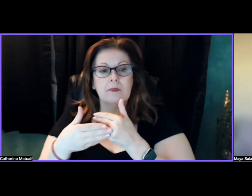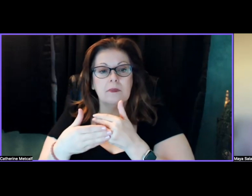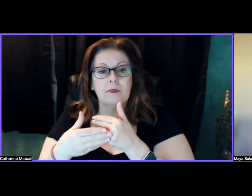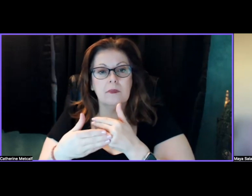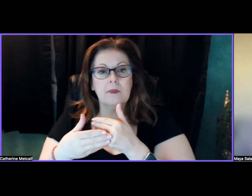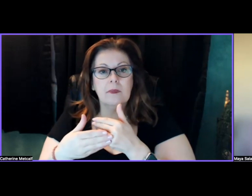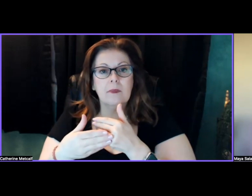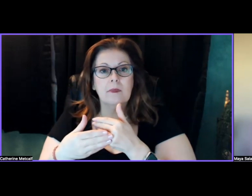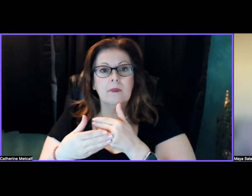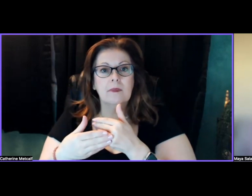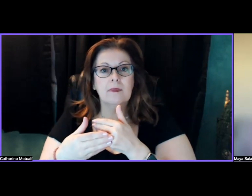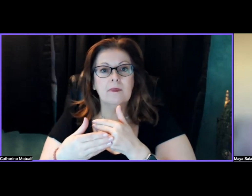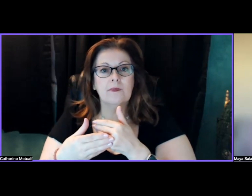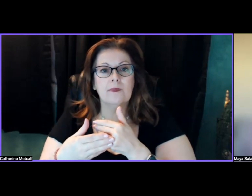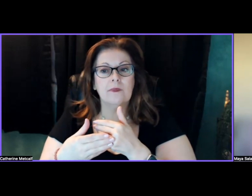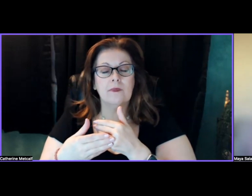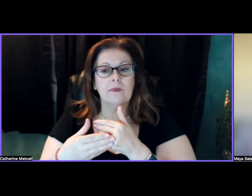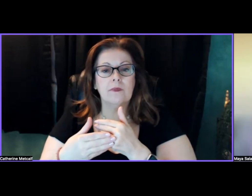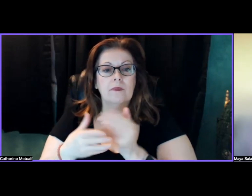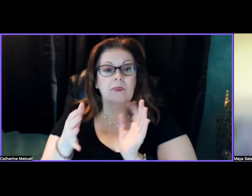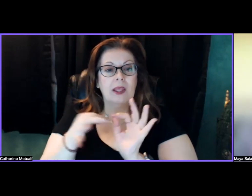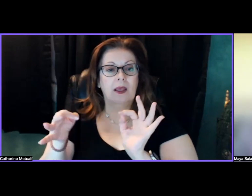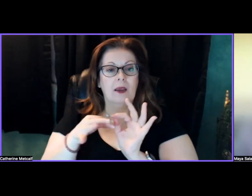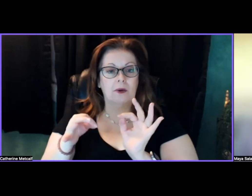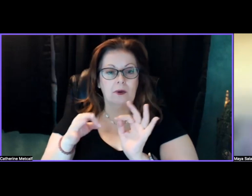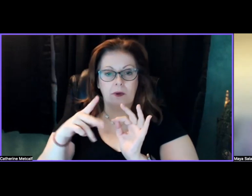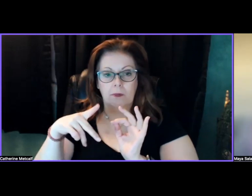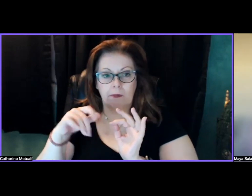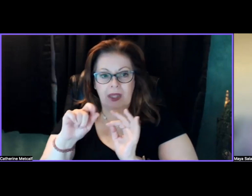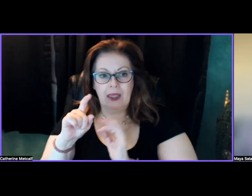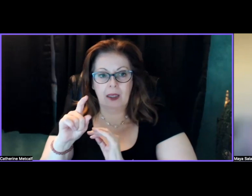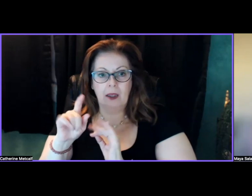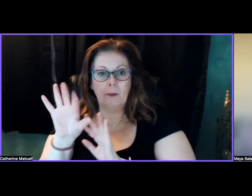is The Algorithm Picks Her Bugs in the Mirror.